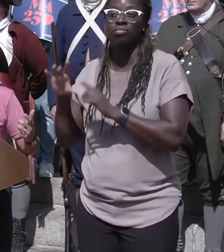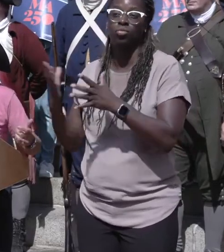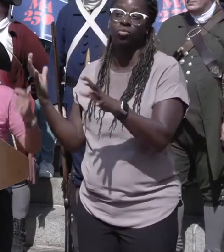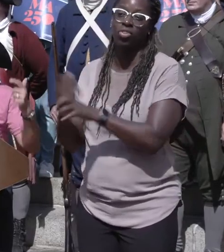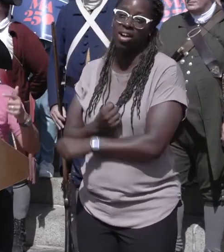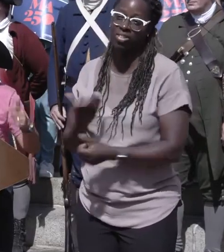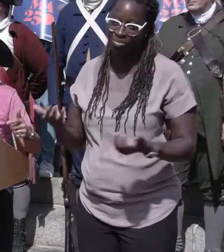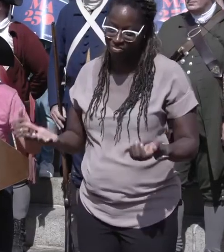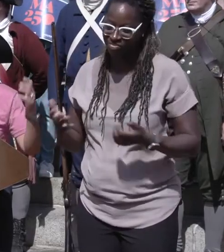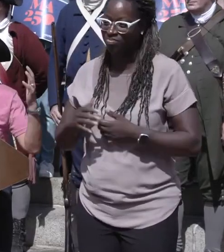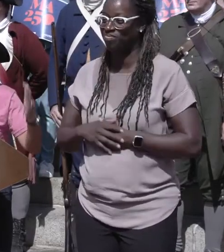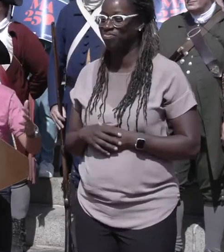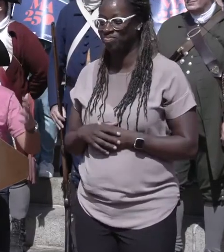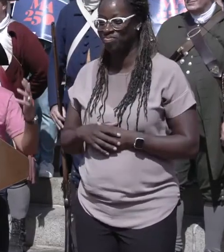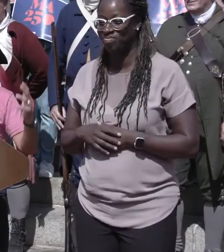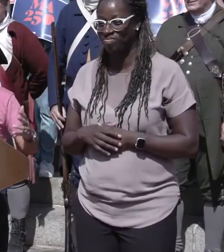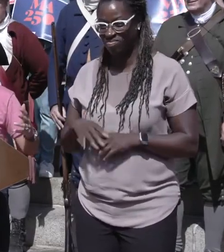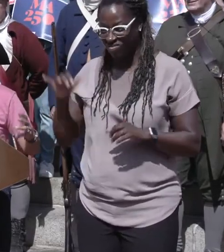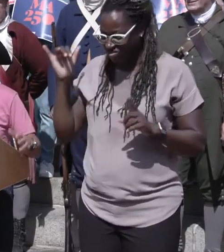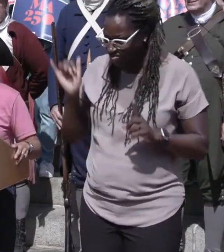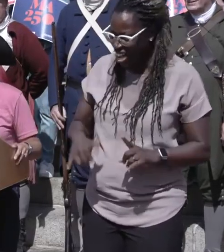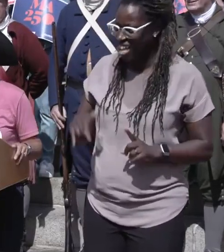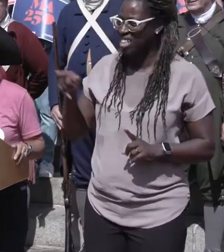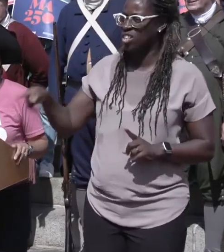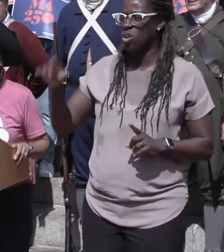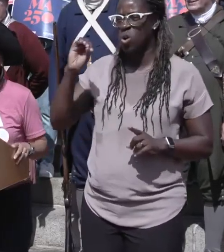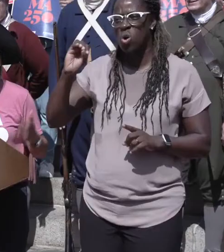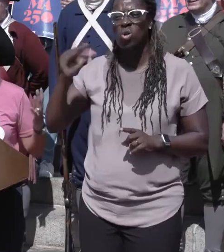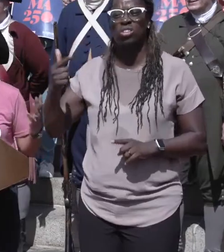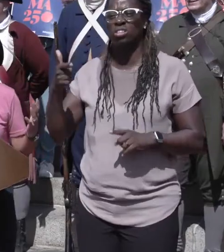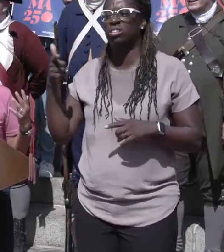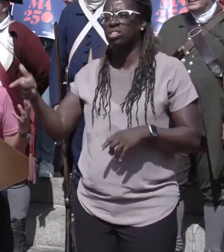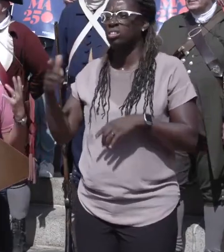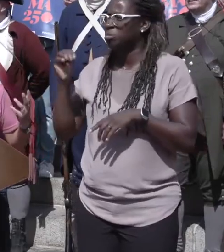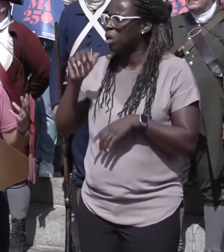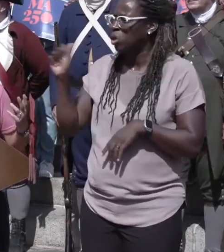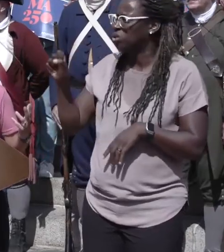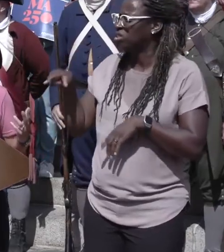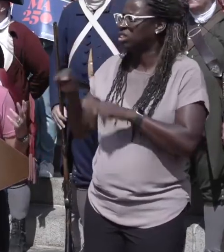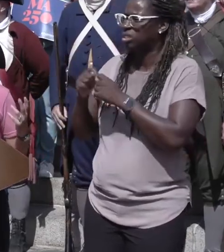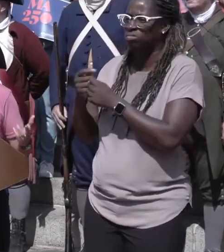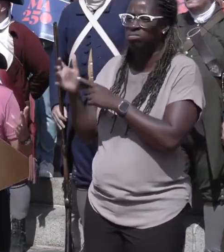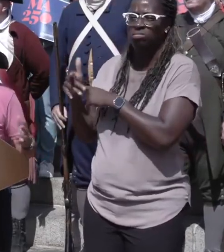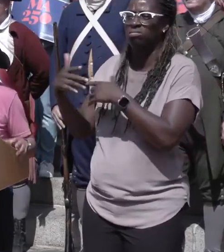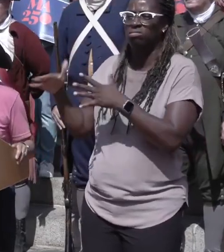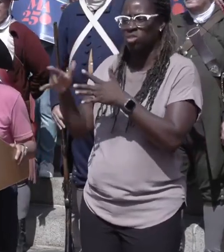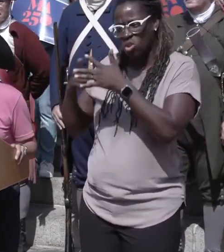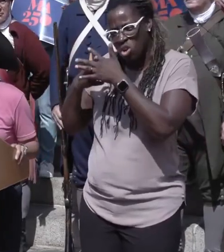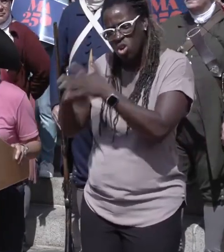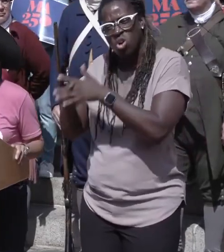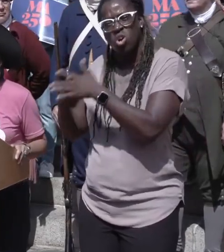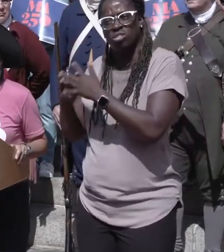Team Massachusetts OG. That is the original Team Massachusetts. And the world owes a lot to